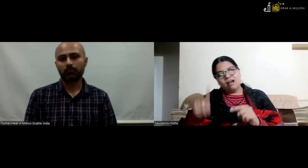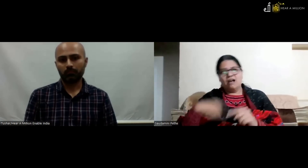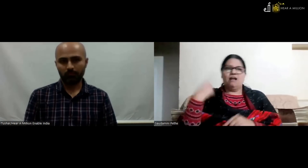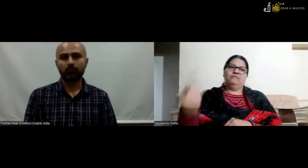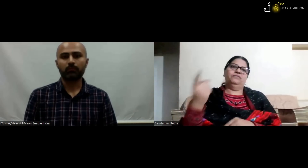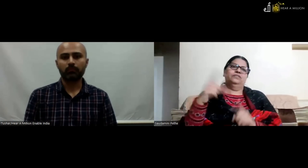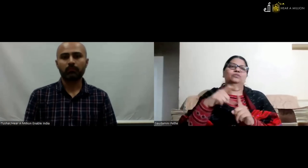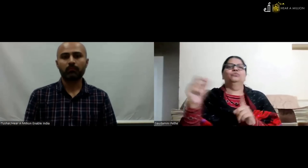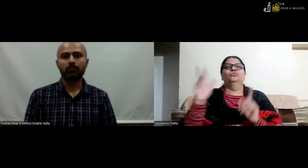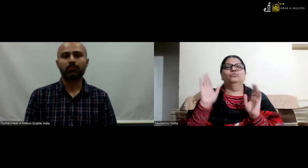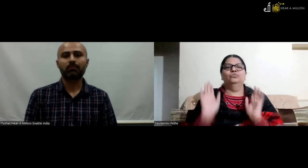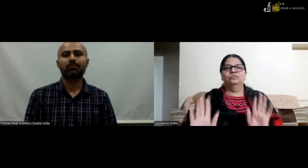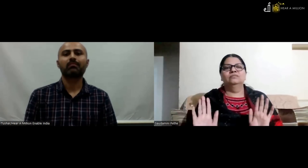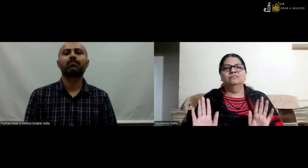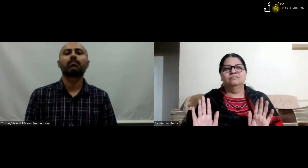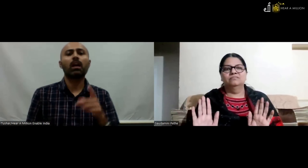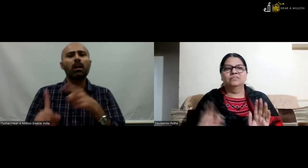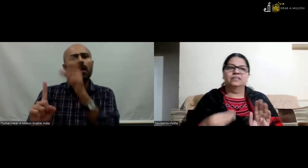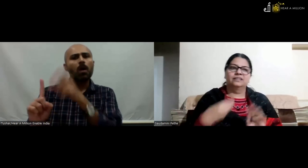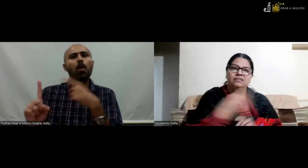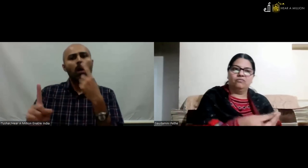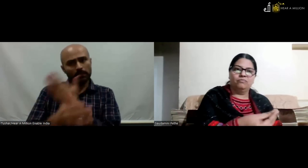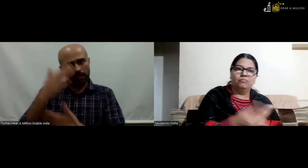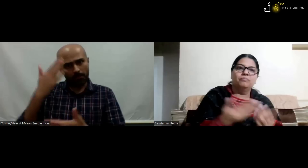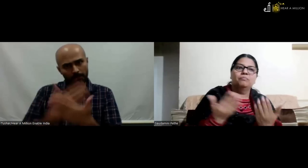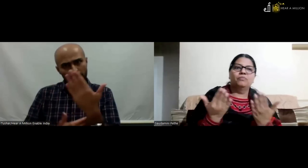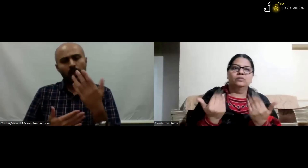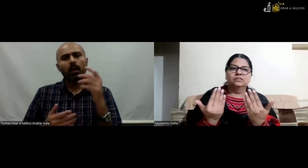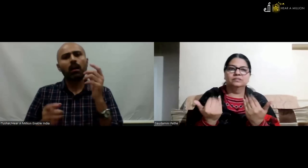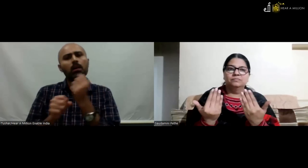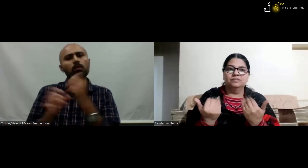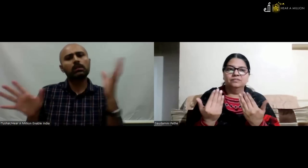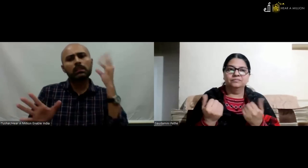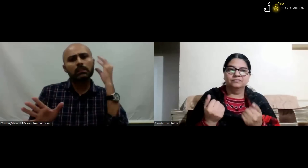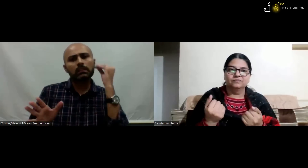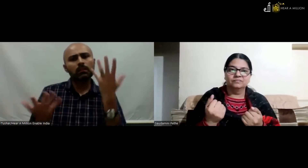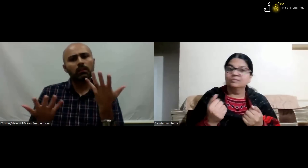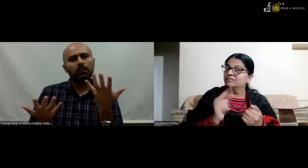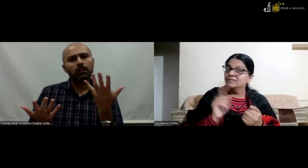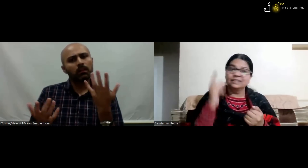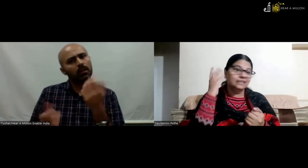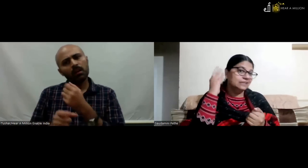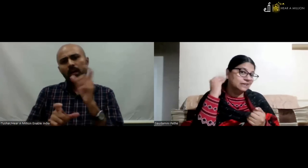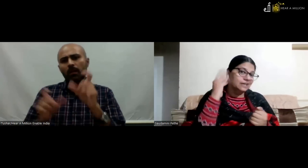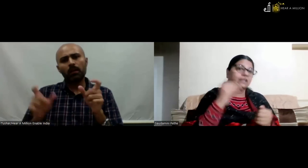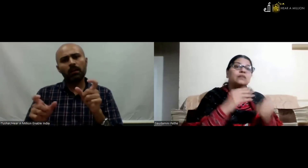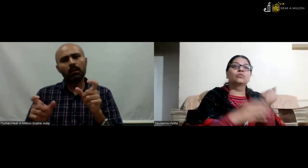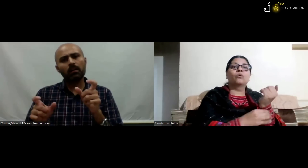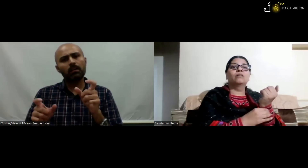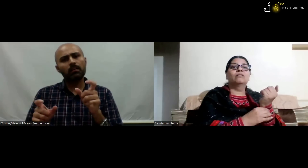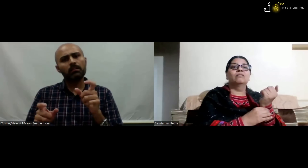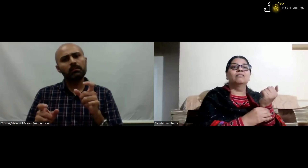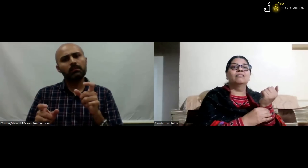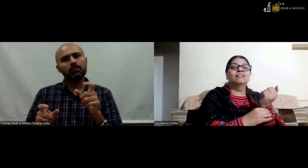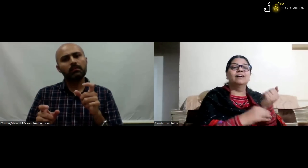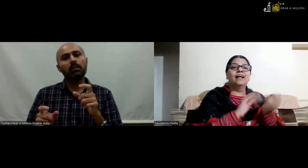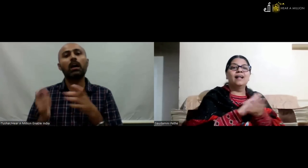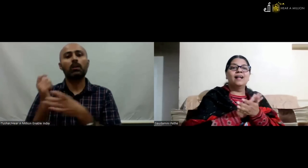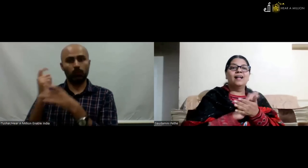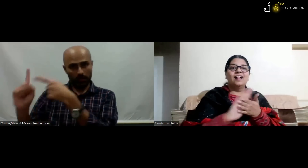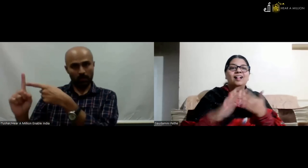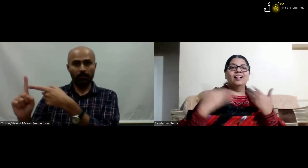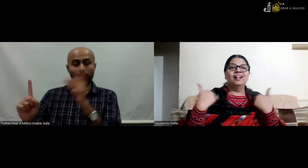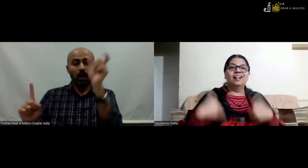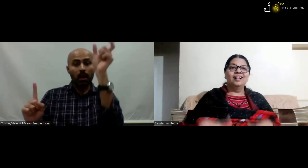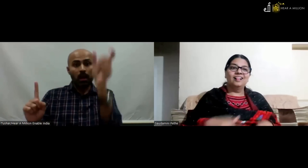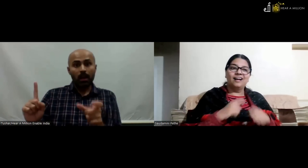representation, the certification. After that, you would be allowed to get the certification. So the doctor, any doctor